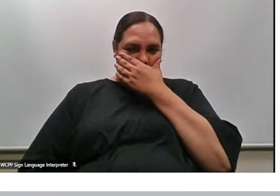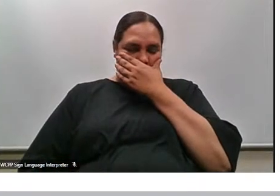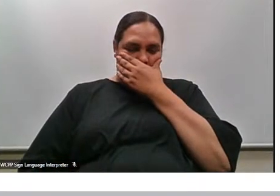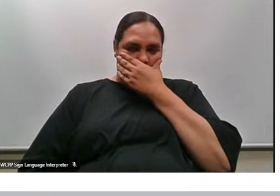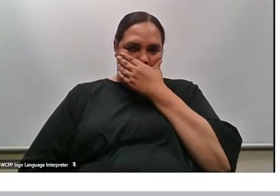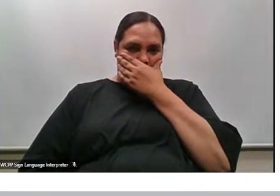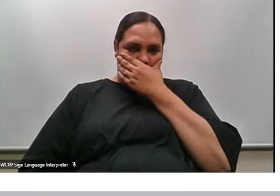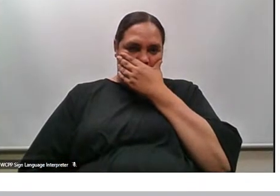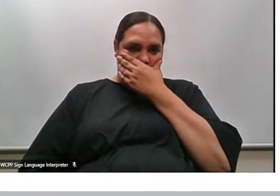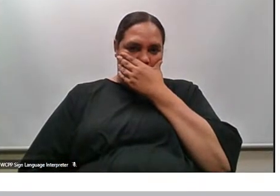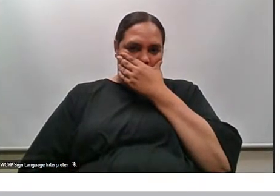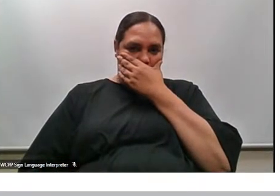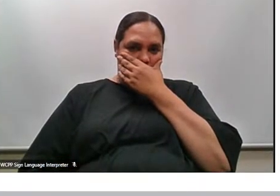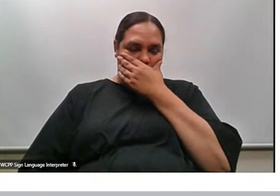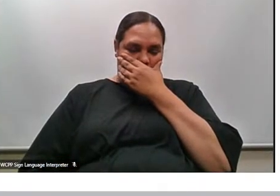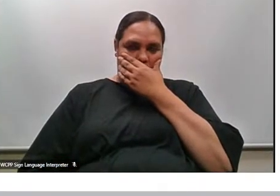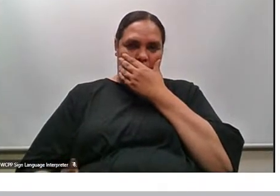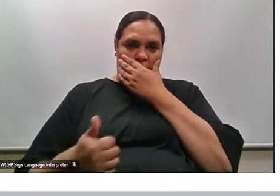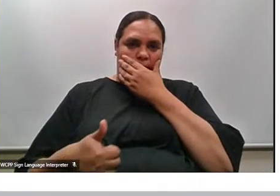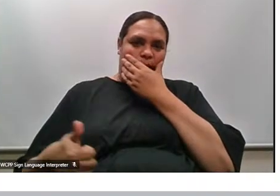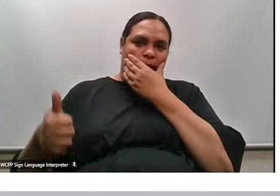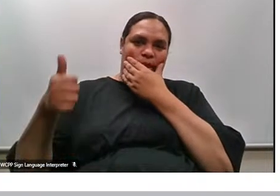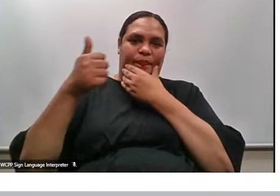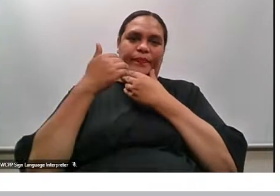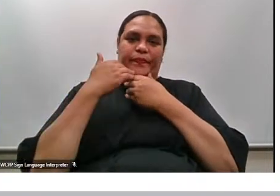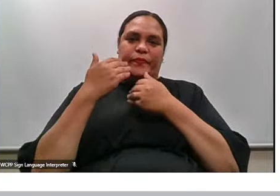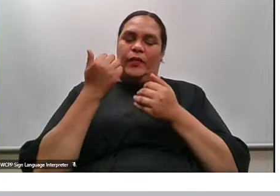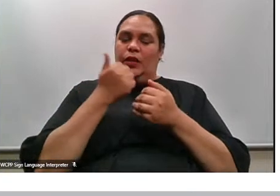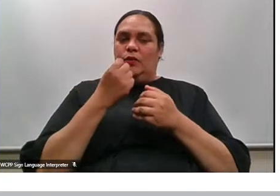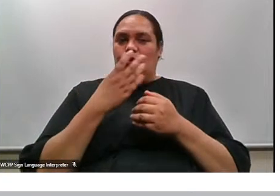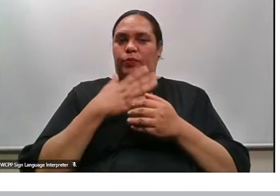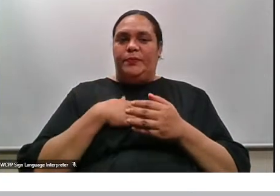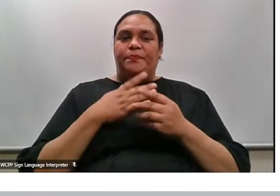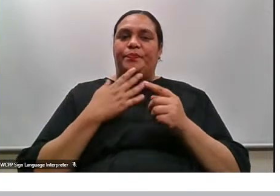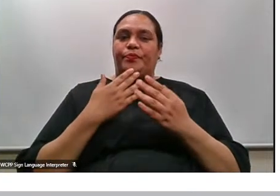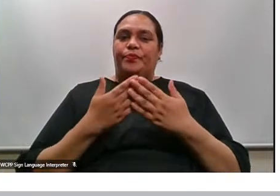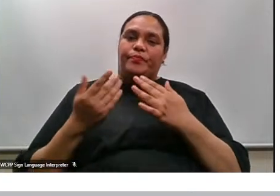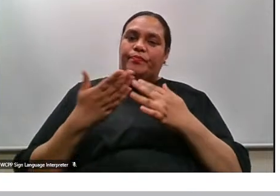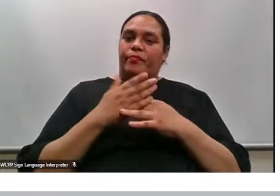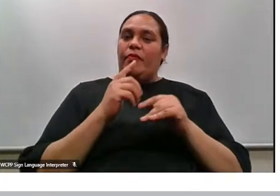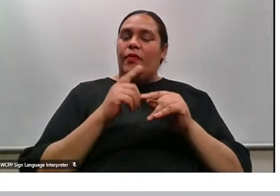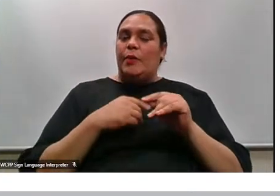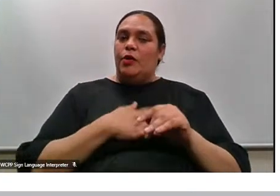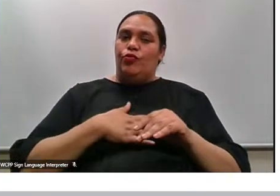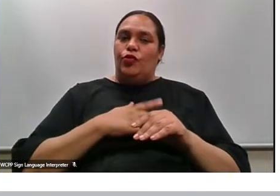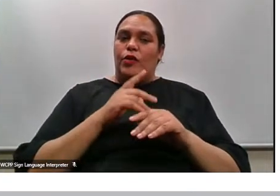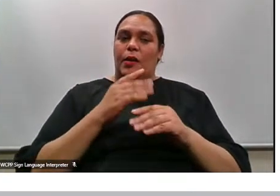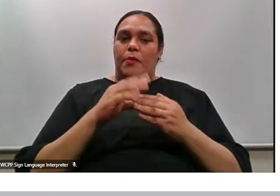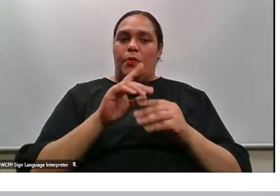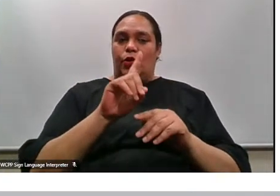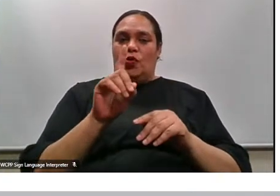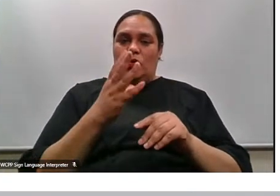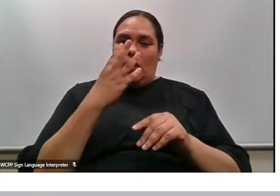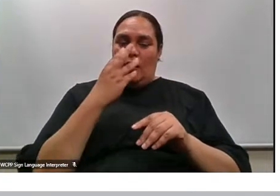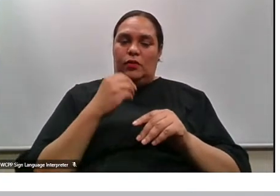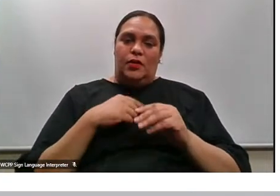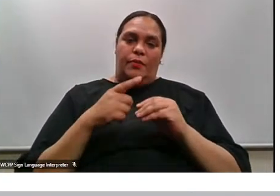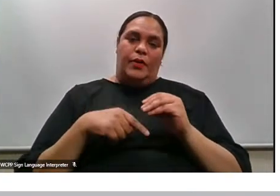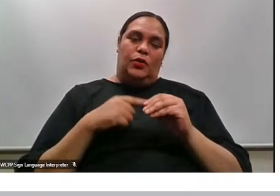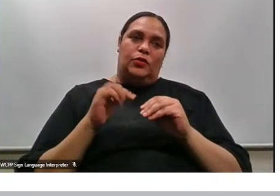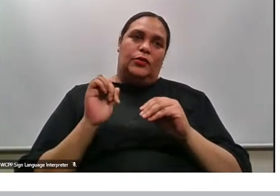officials that will also be jumping in with regard to some of the specifics. I appreciate the members' question with regard